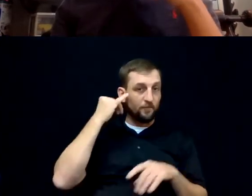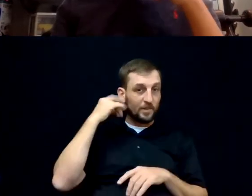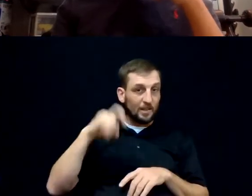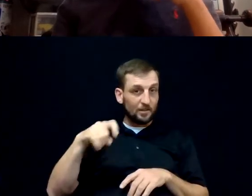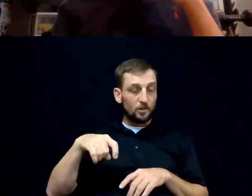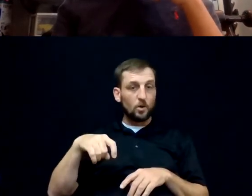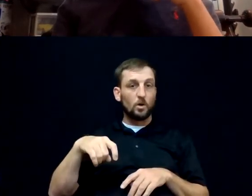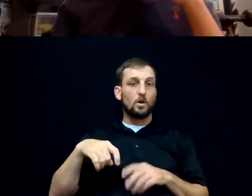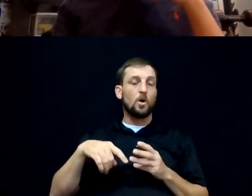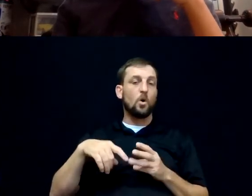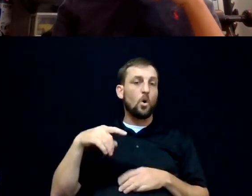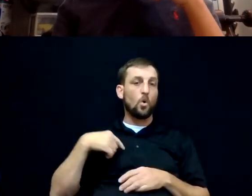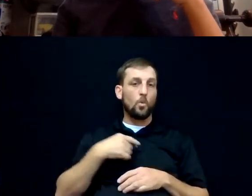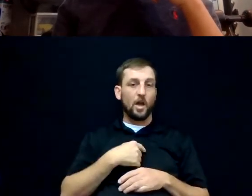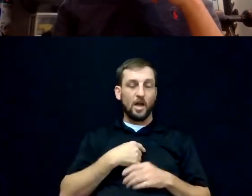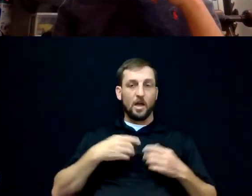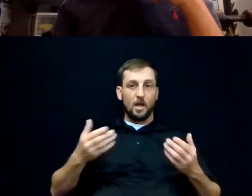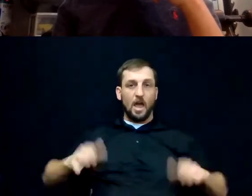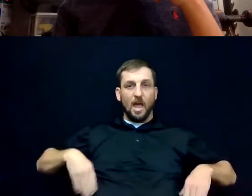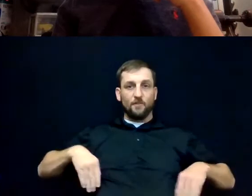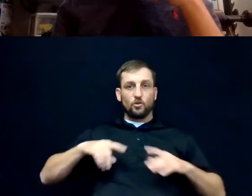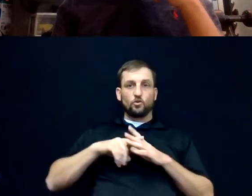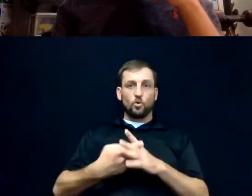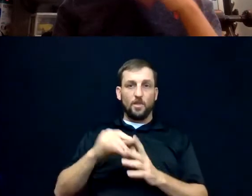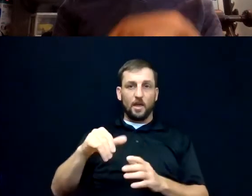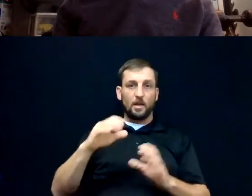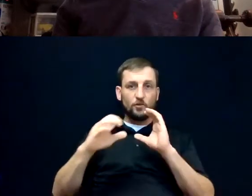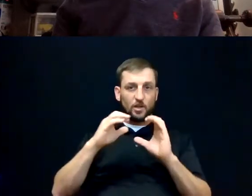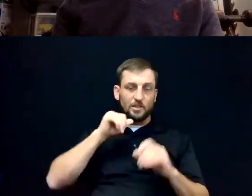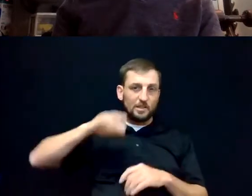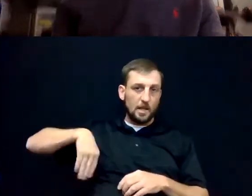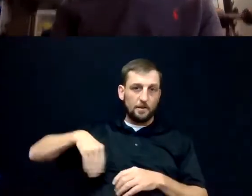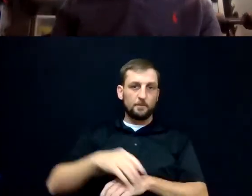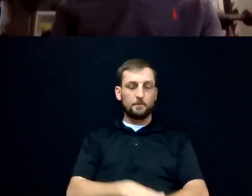We just haven't engaged in that conversation yet.